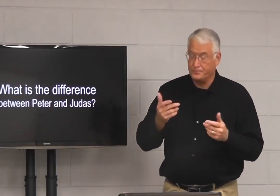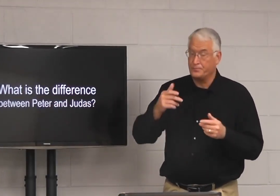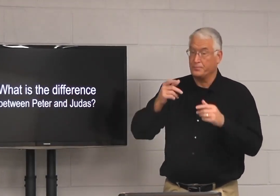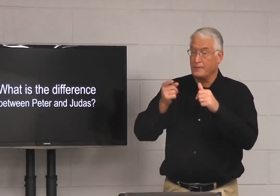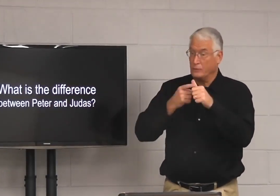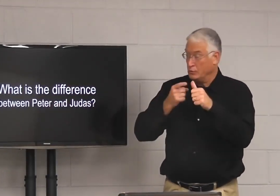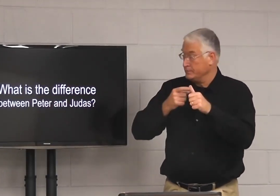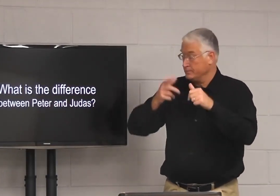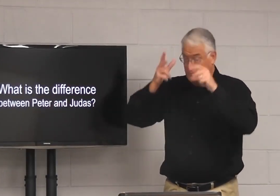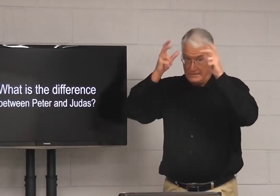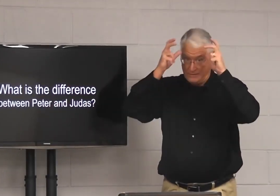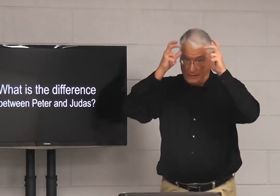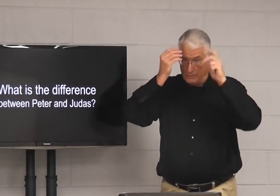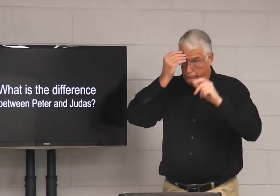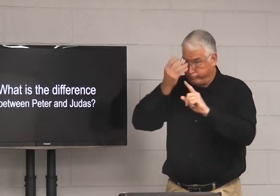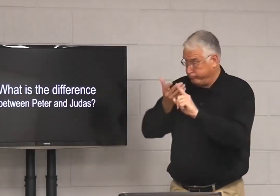difference? First,